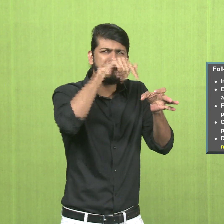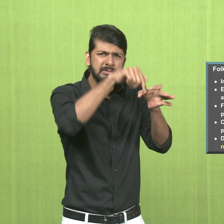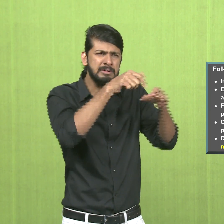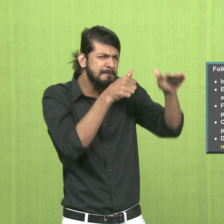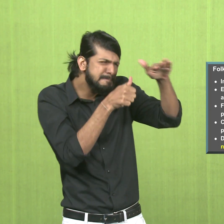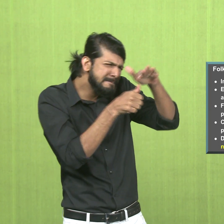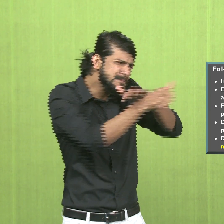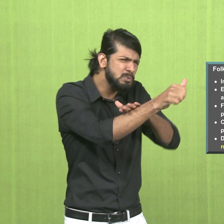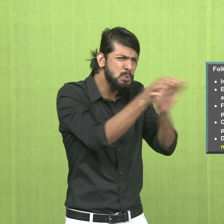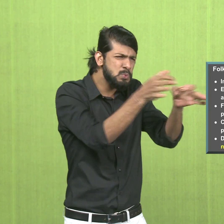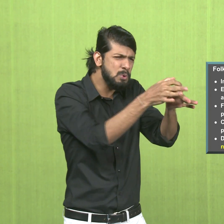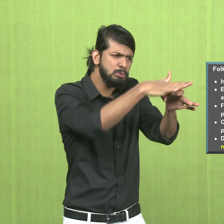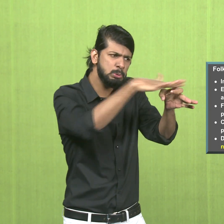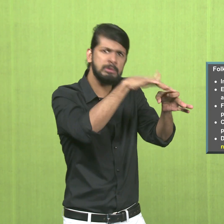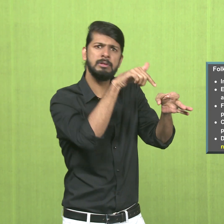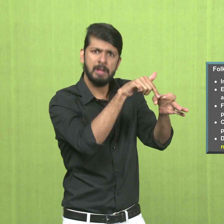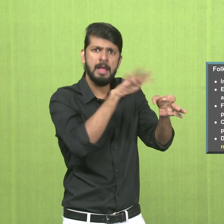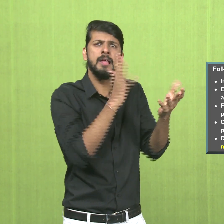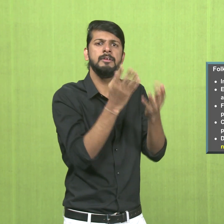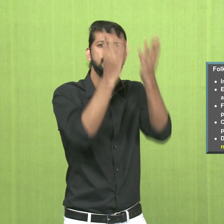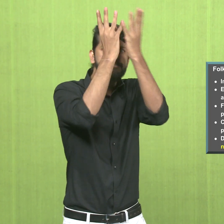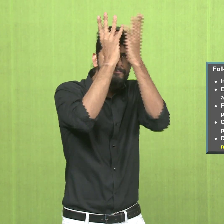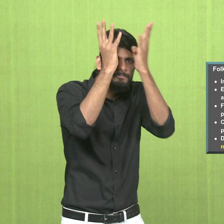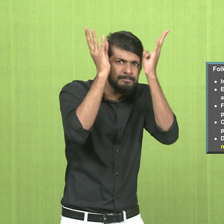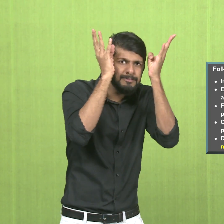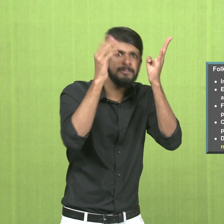Folk and tribal art in India.